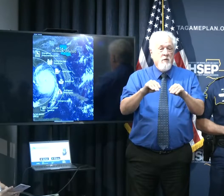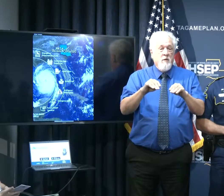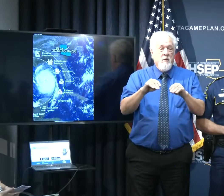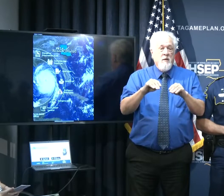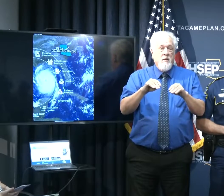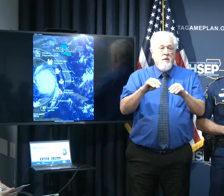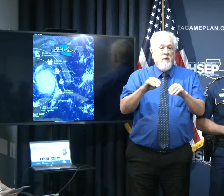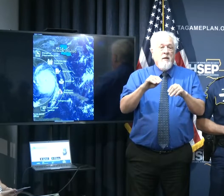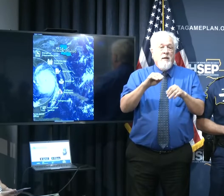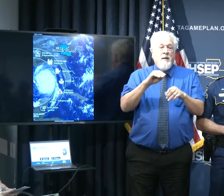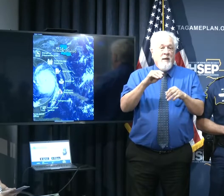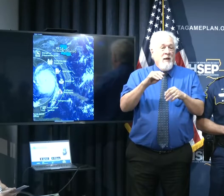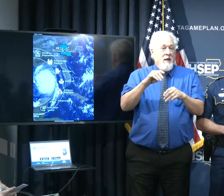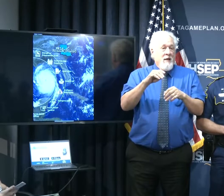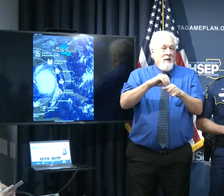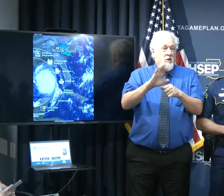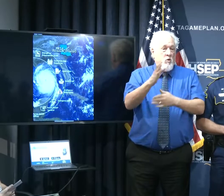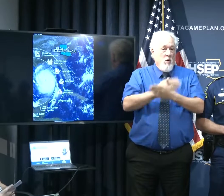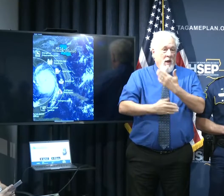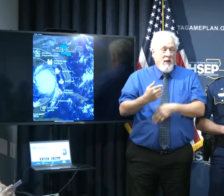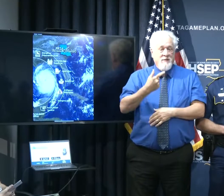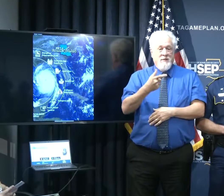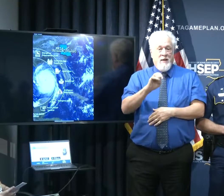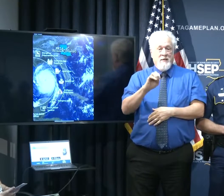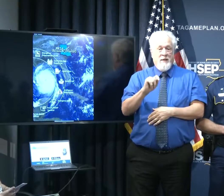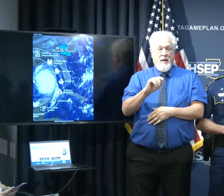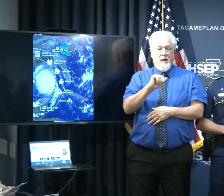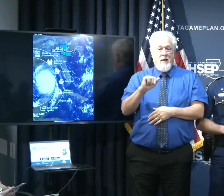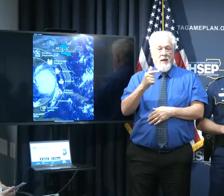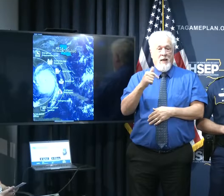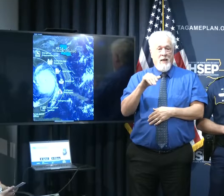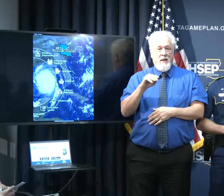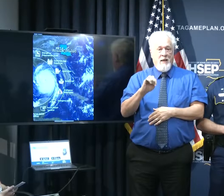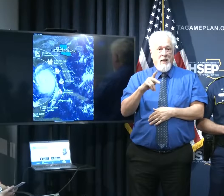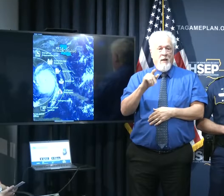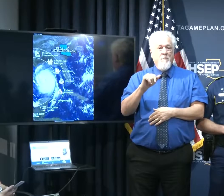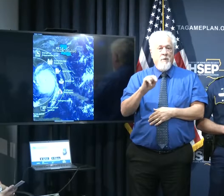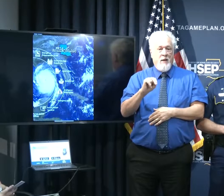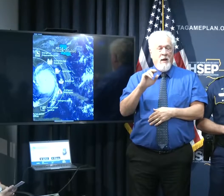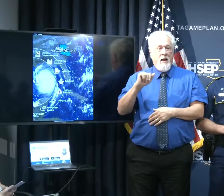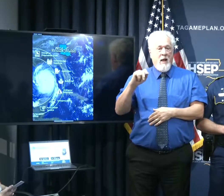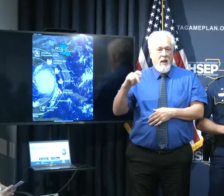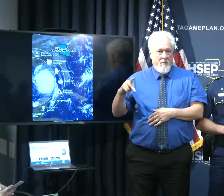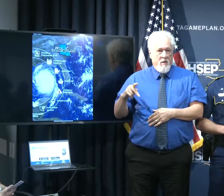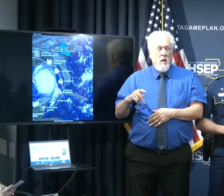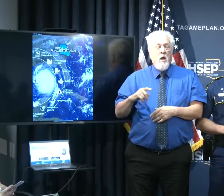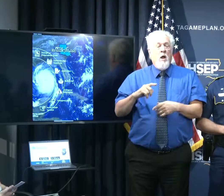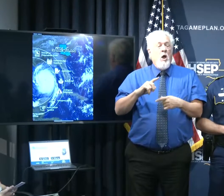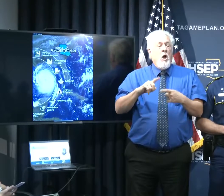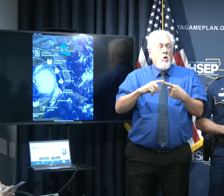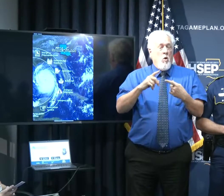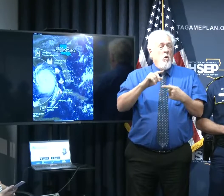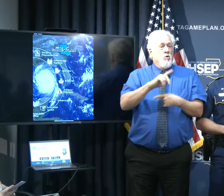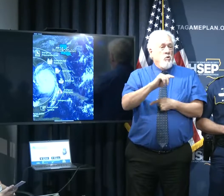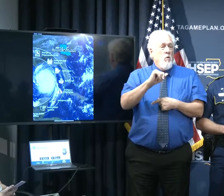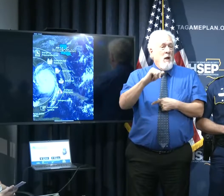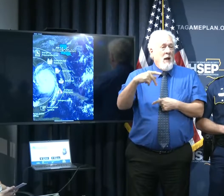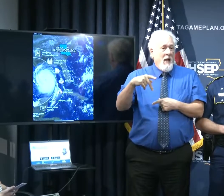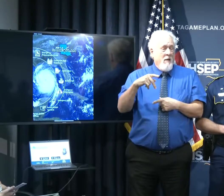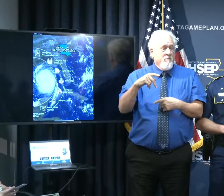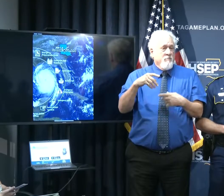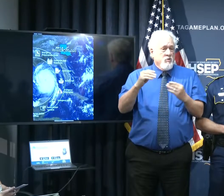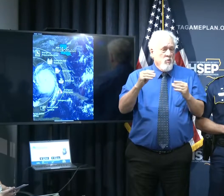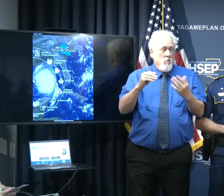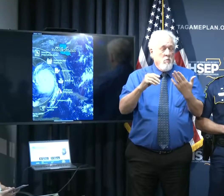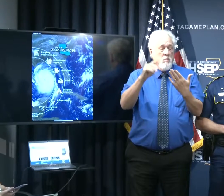you can place in your hands, and that is the Get a Game Plan app. Now, you can go to your app store on your mobile device, and